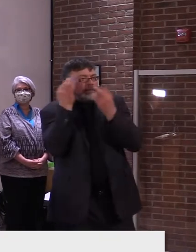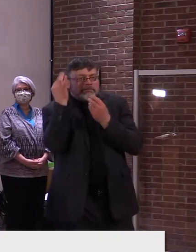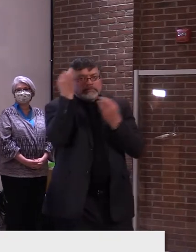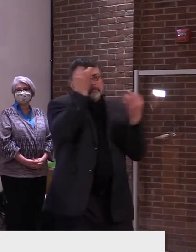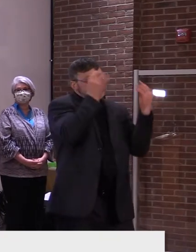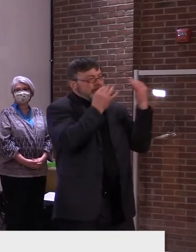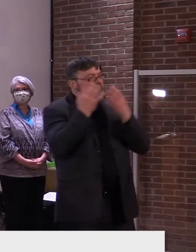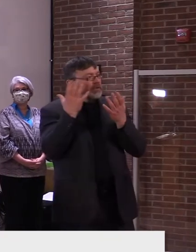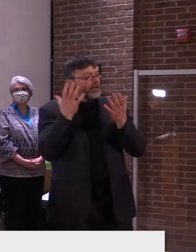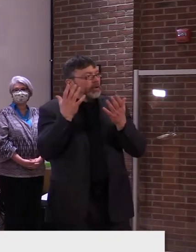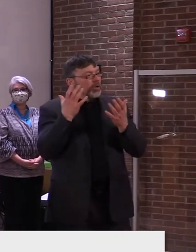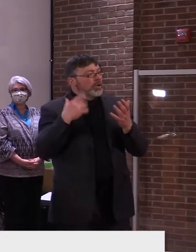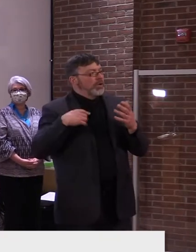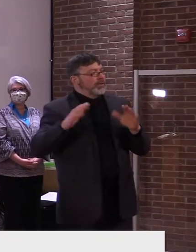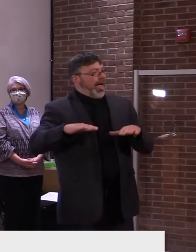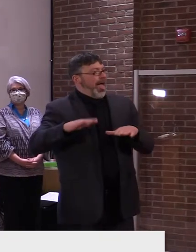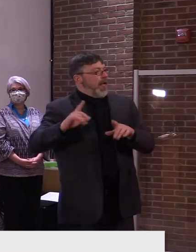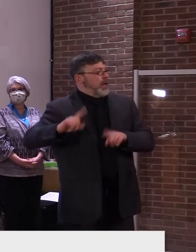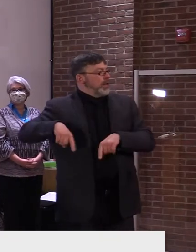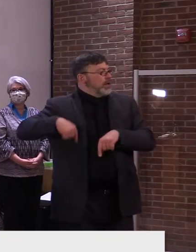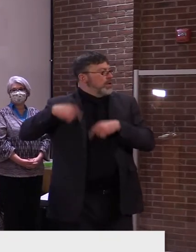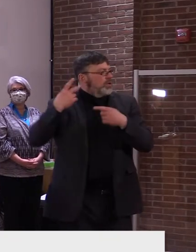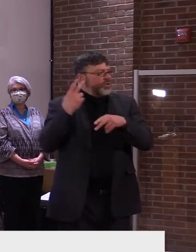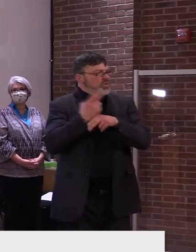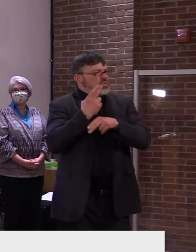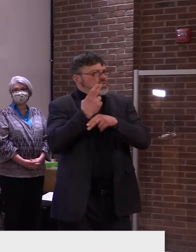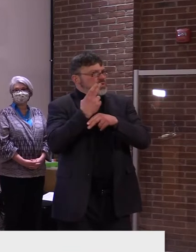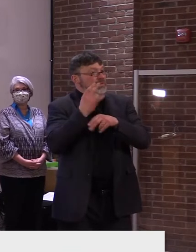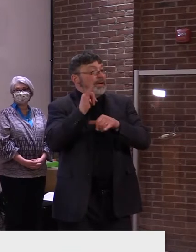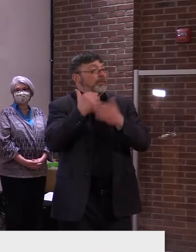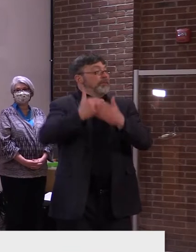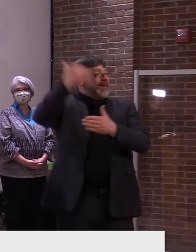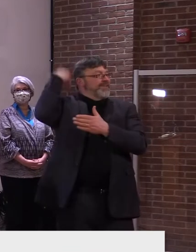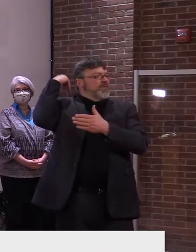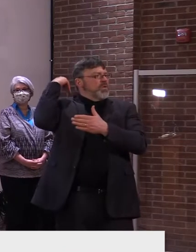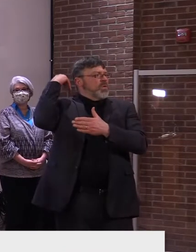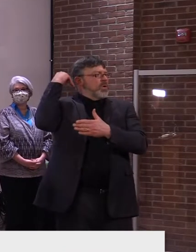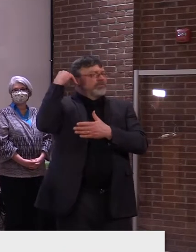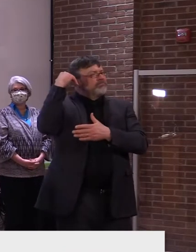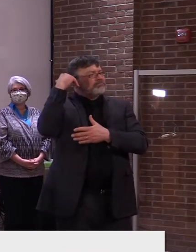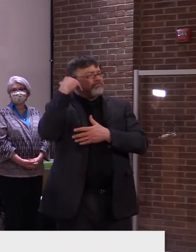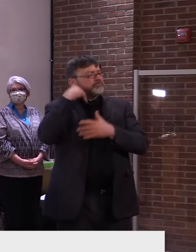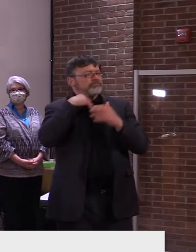within a couple of weeks from now as to how we emerge from this. And